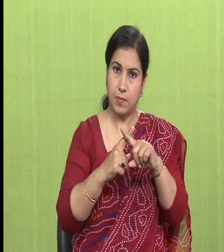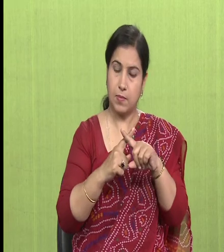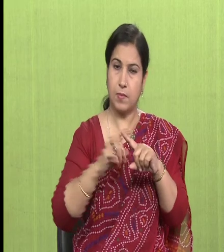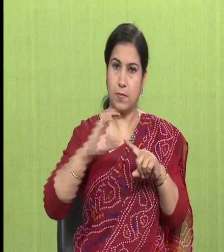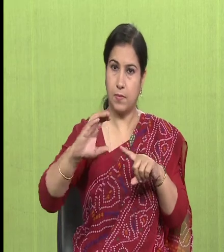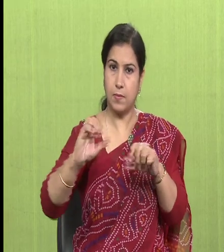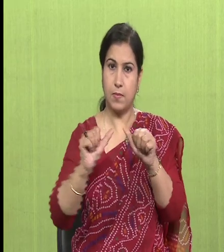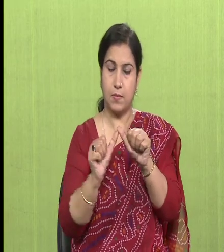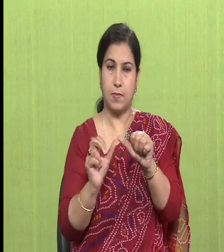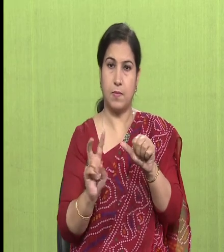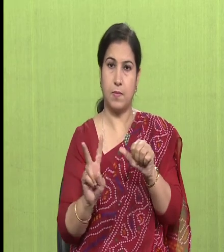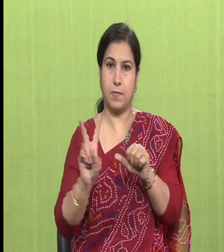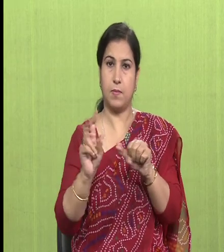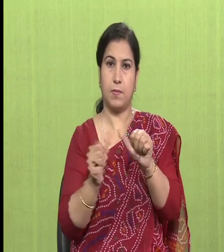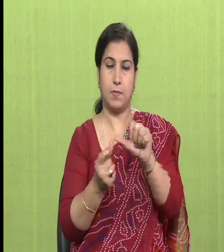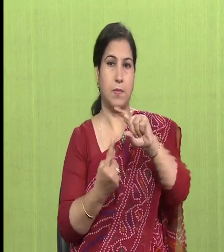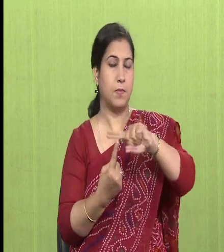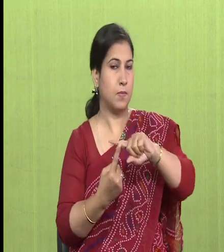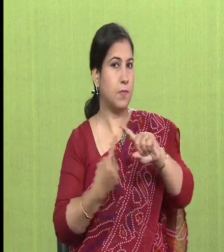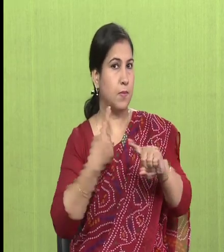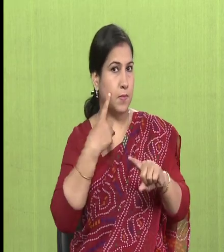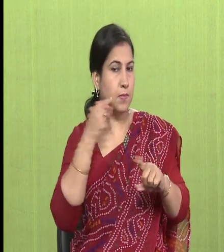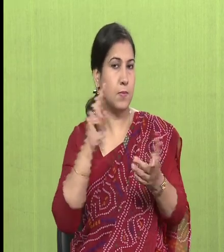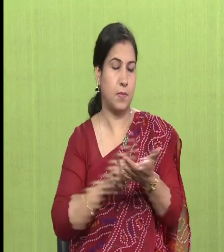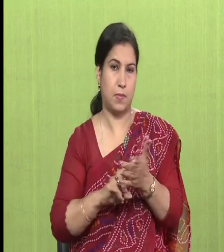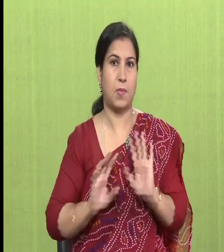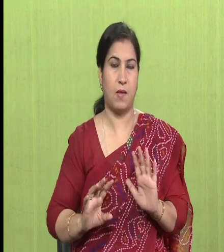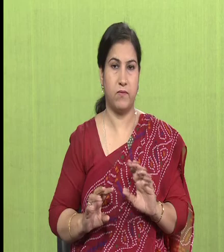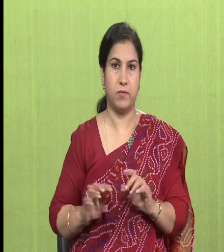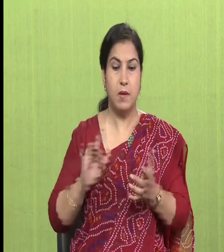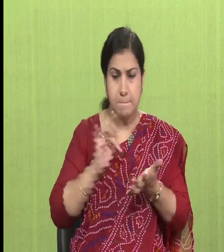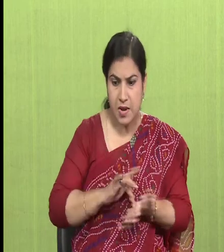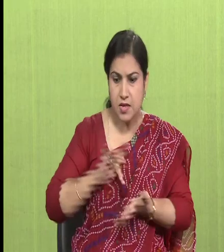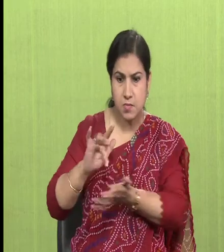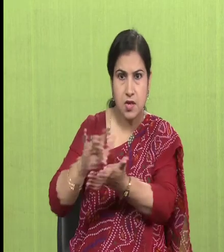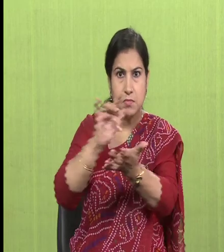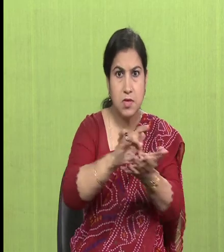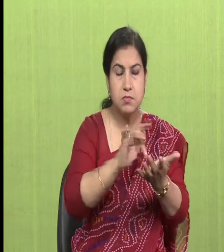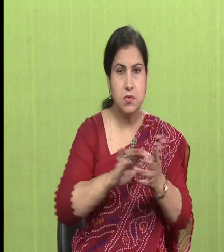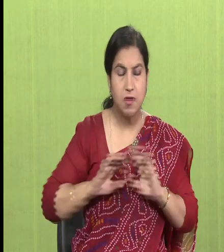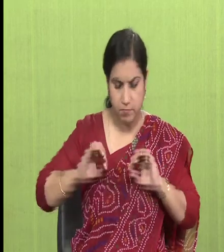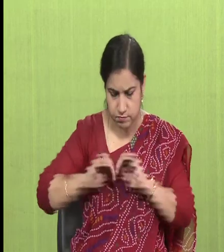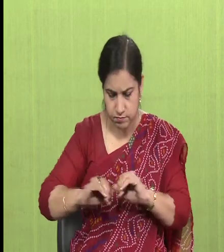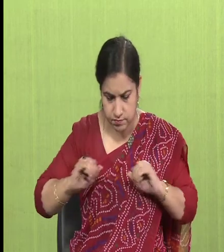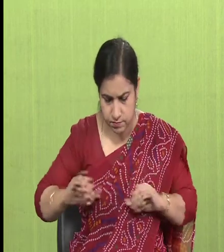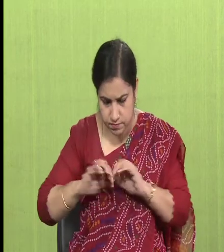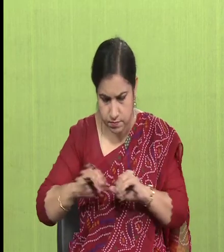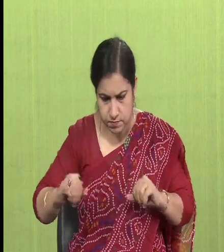Dear learners, various sites related to Indus